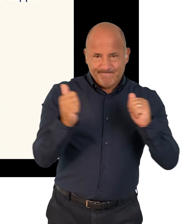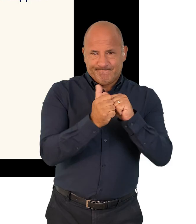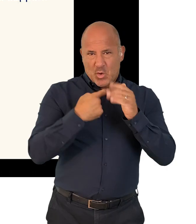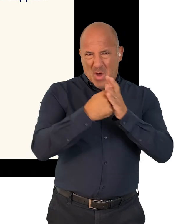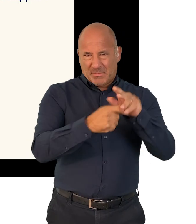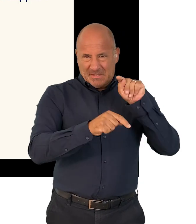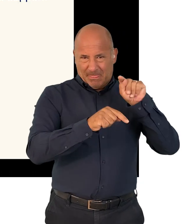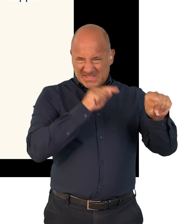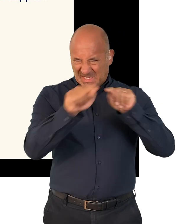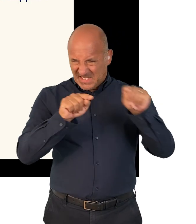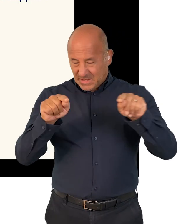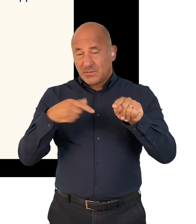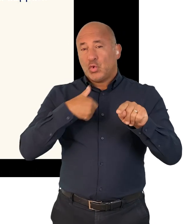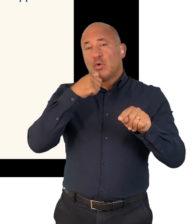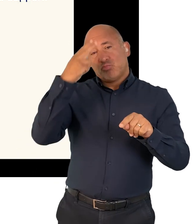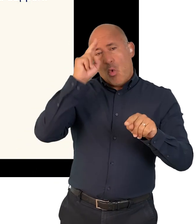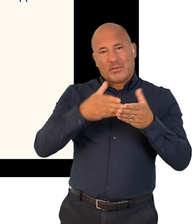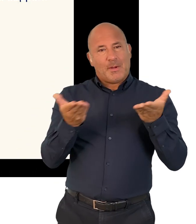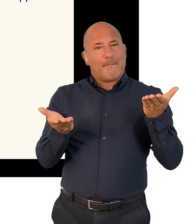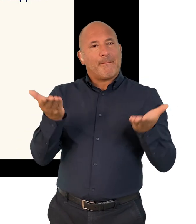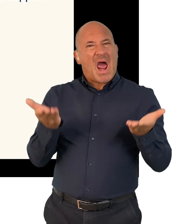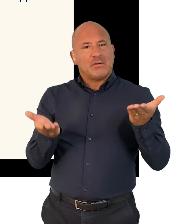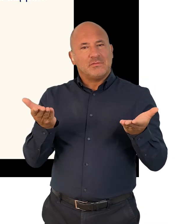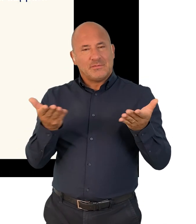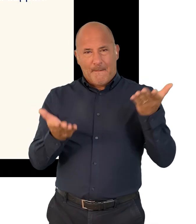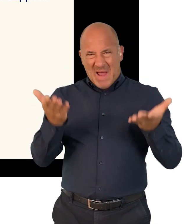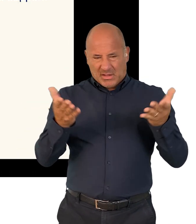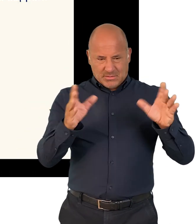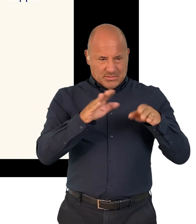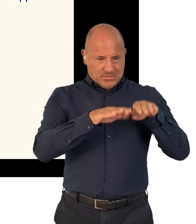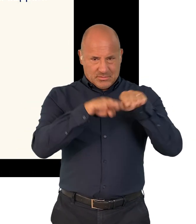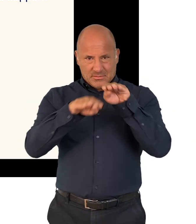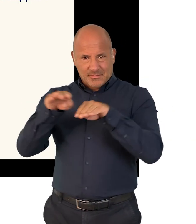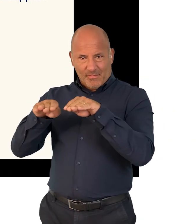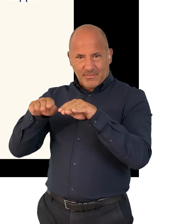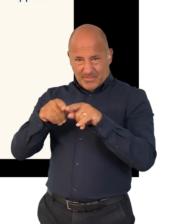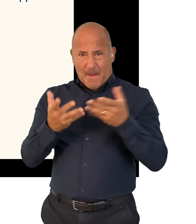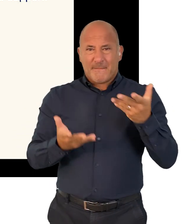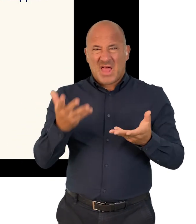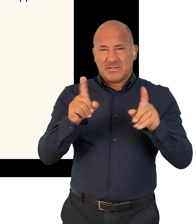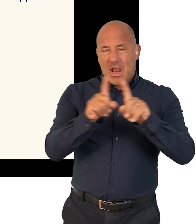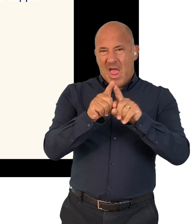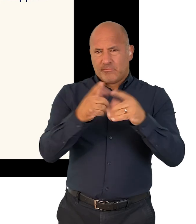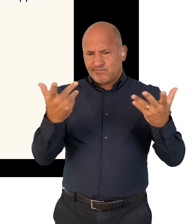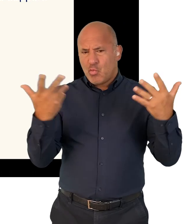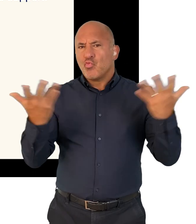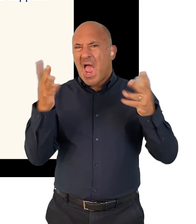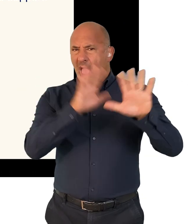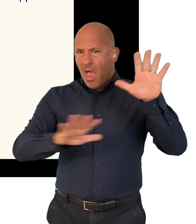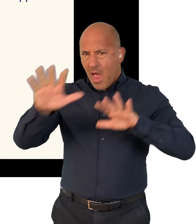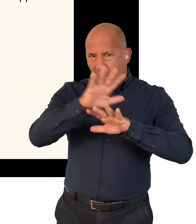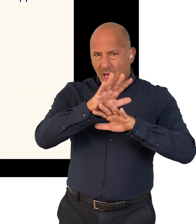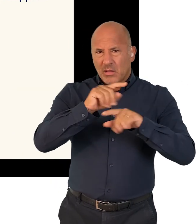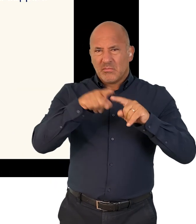at the final set of recommendations for a balanced portfolio of projects. In this case, the balancing criteria are